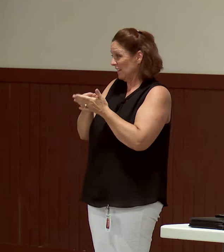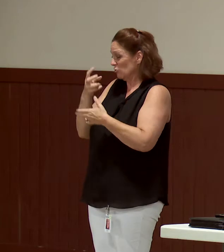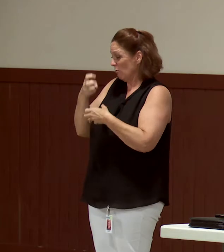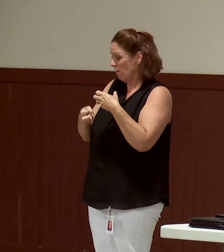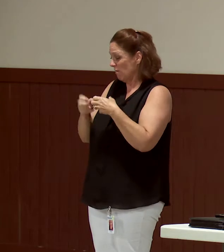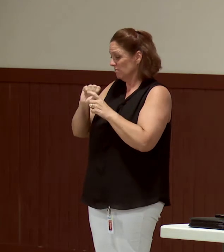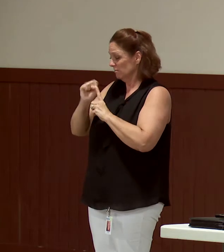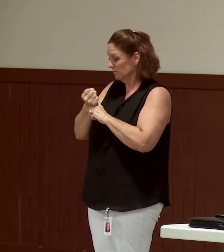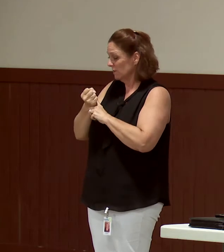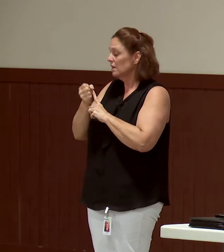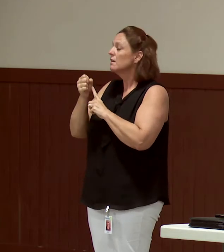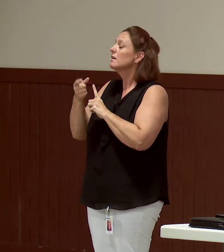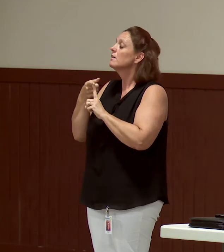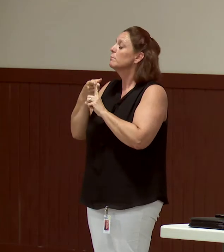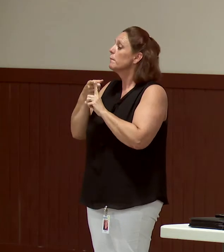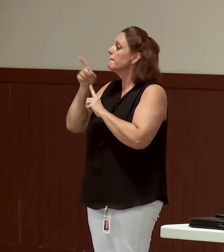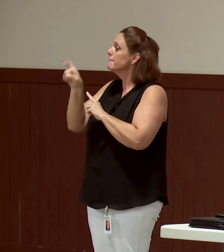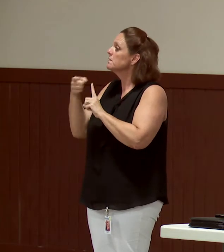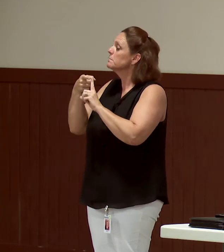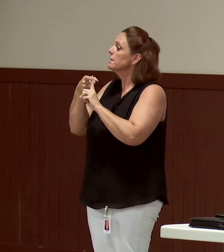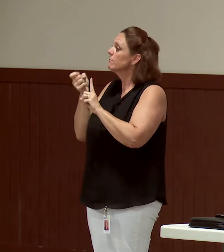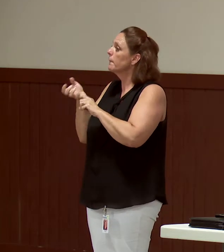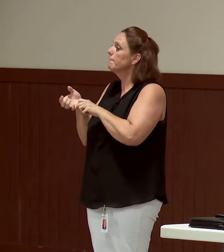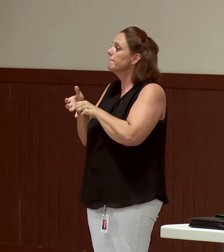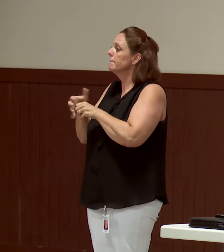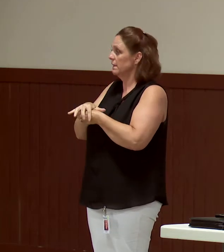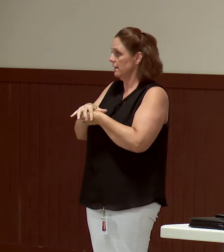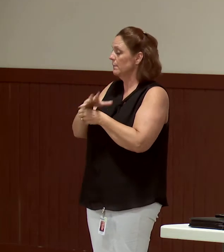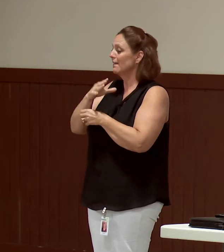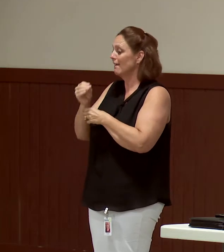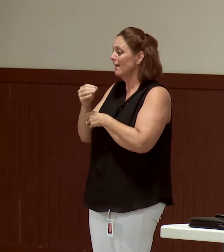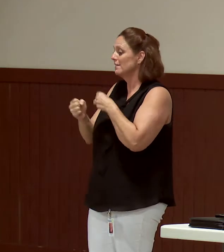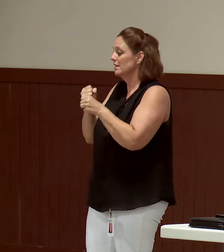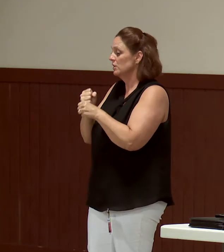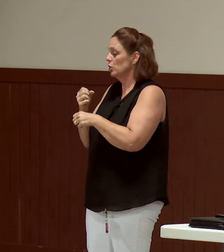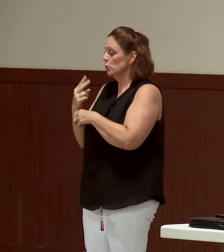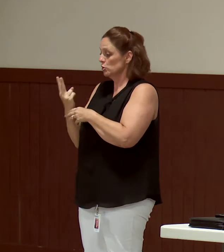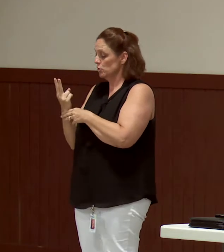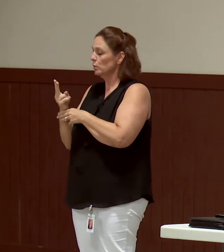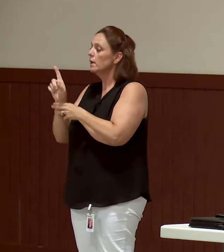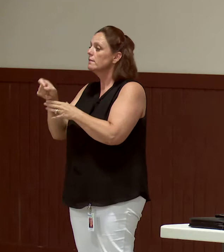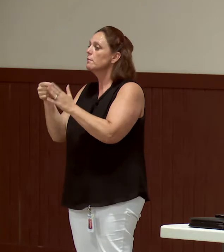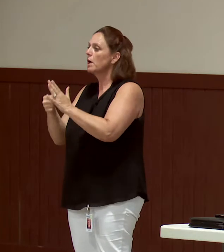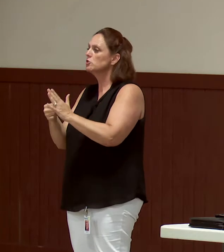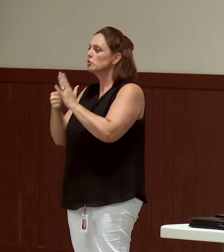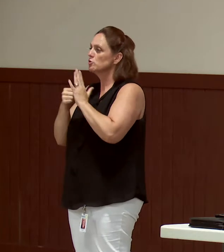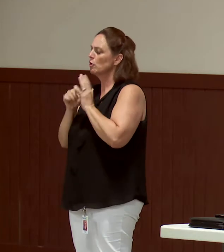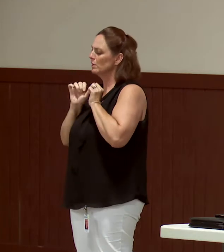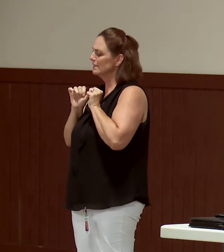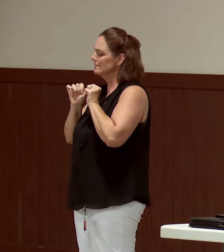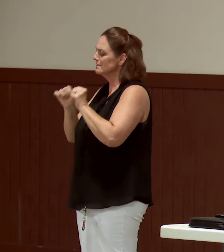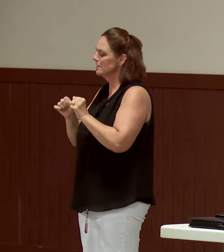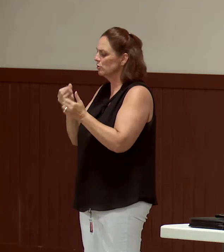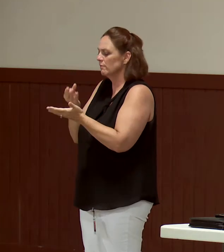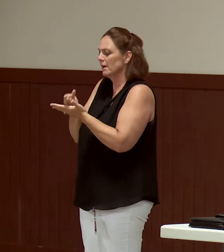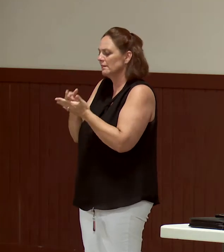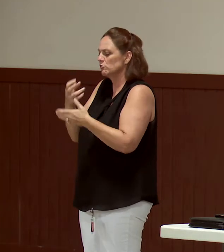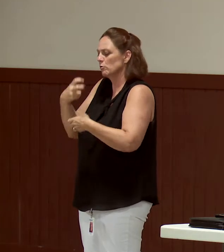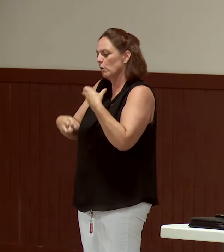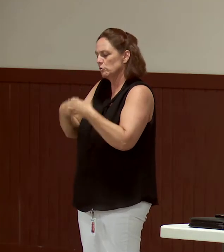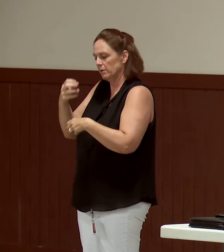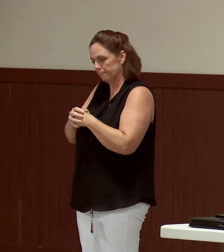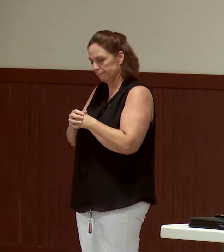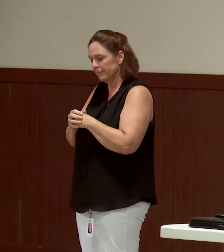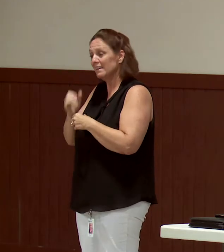be due to the pandemic, and under ERA 2, applicants just have to show a demonstrated financial hardship. So this is helpful because even